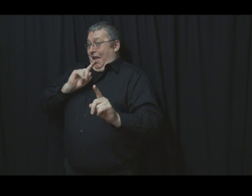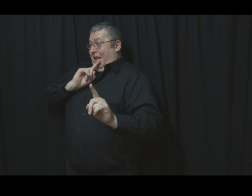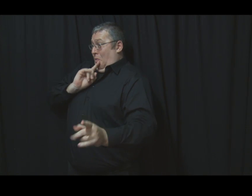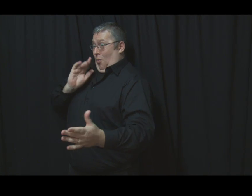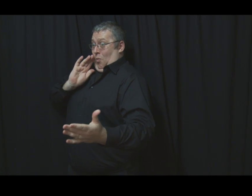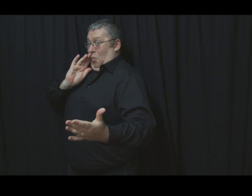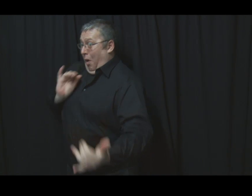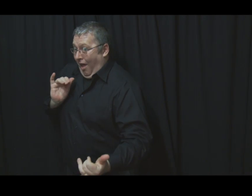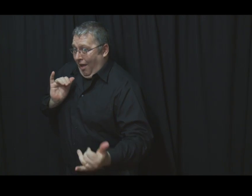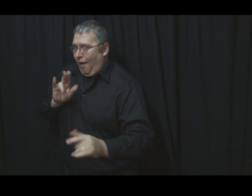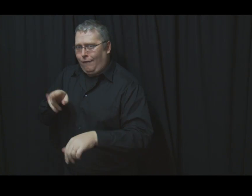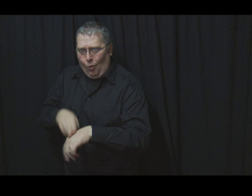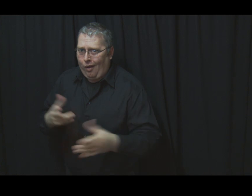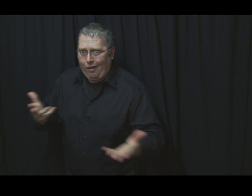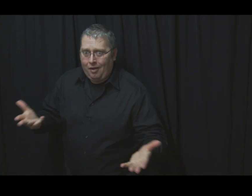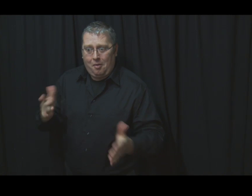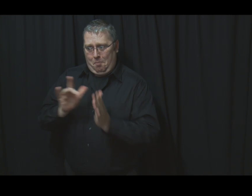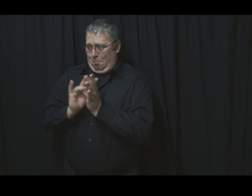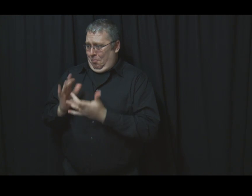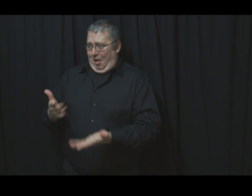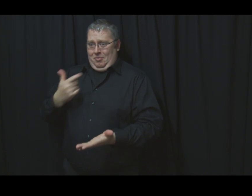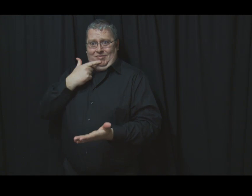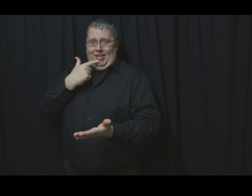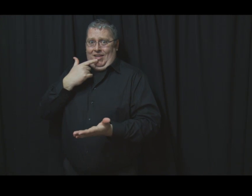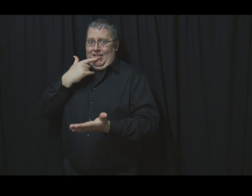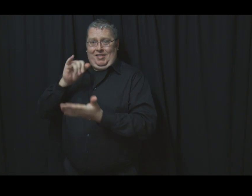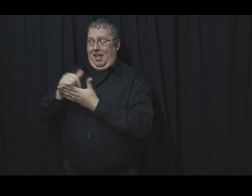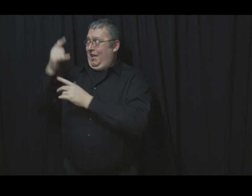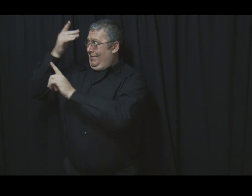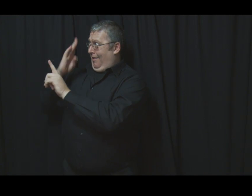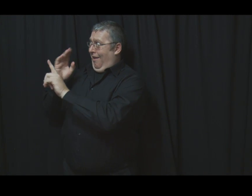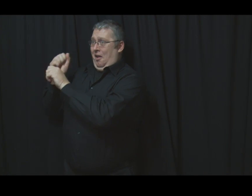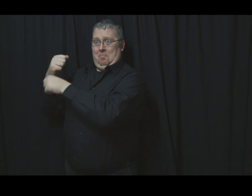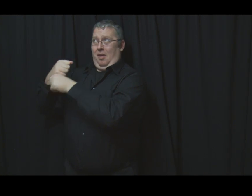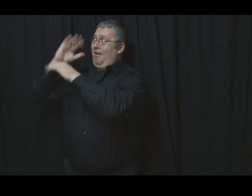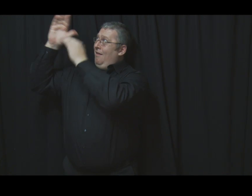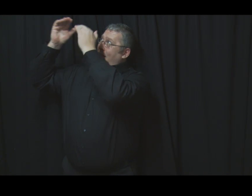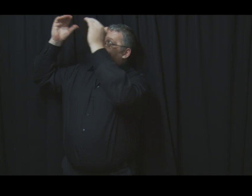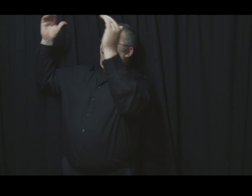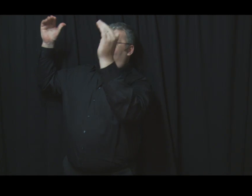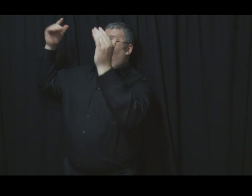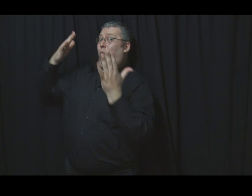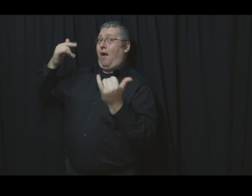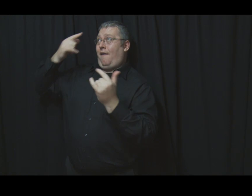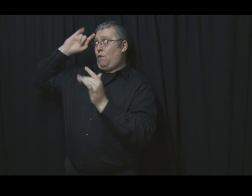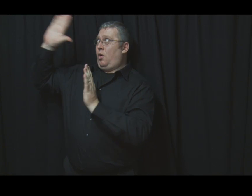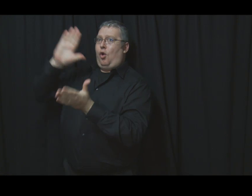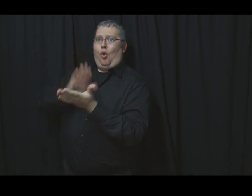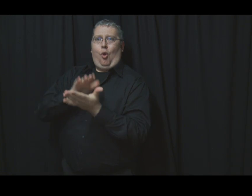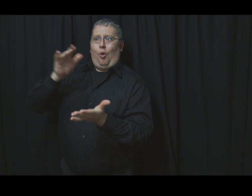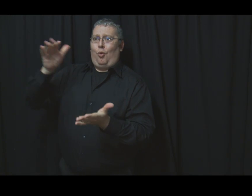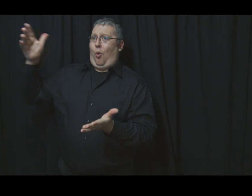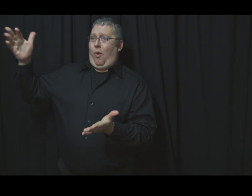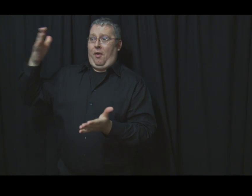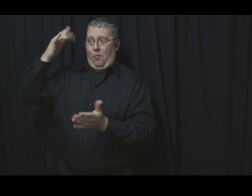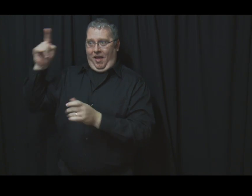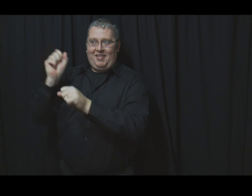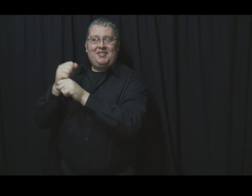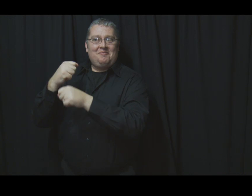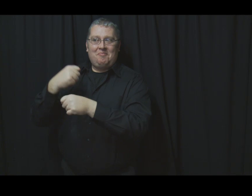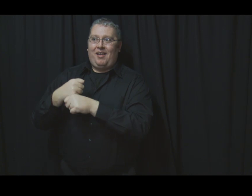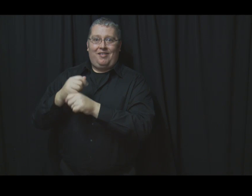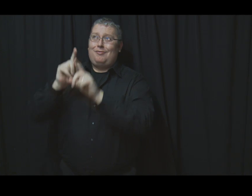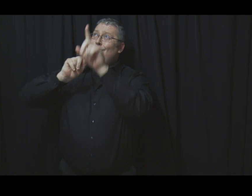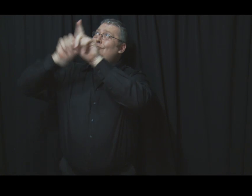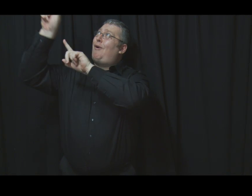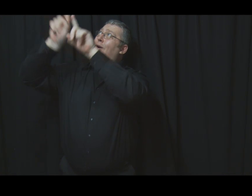course, because the Bible says that God made the heavens for His glory, and that's why He made the